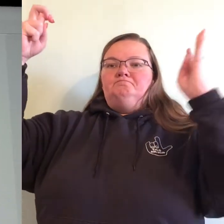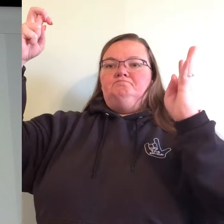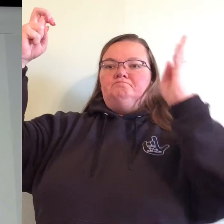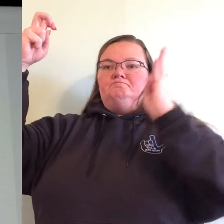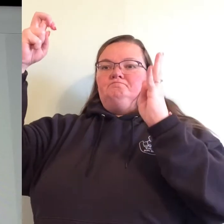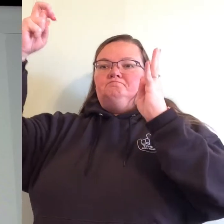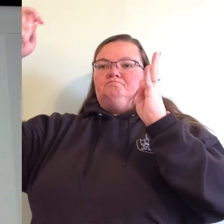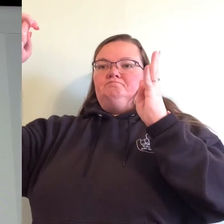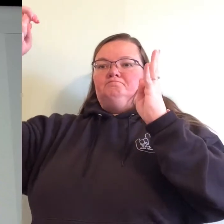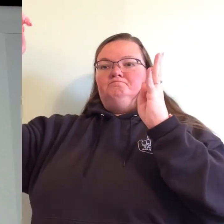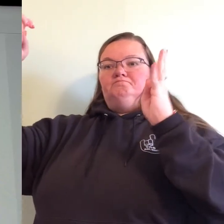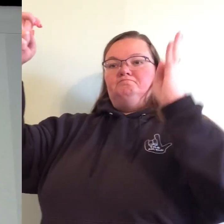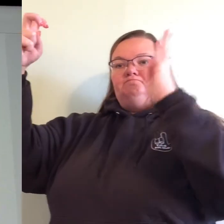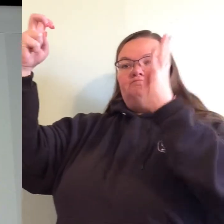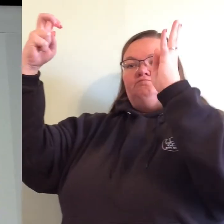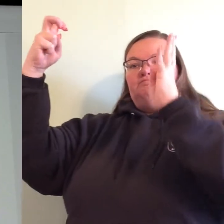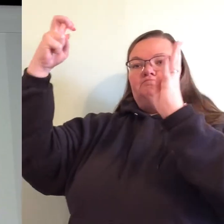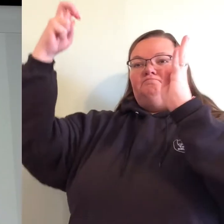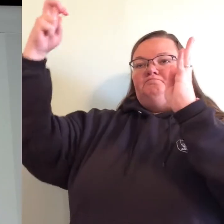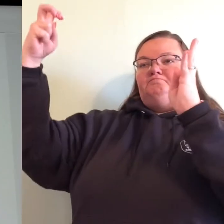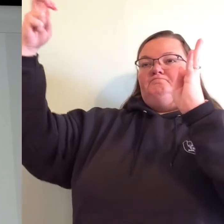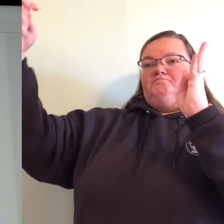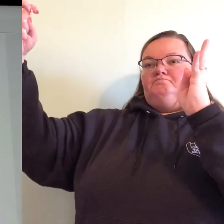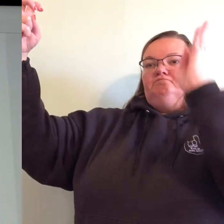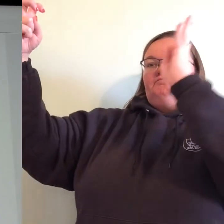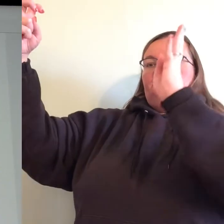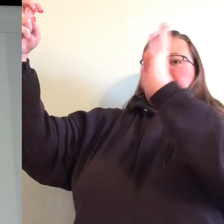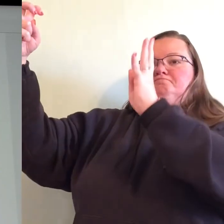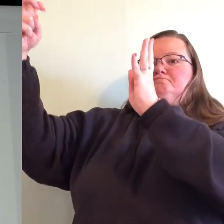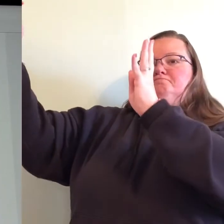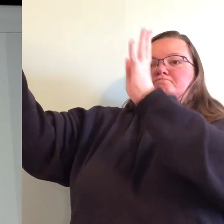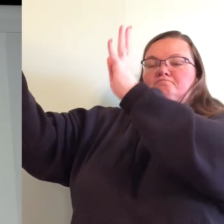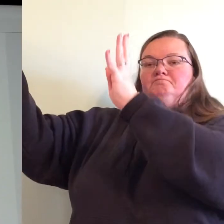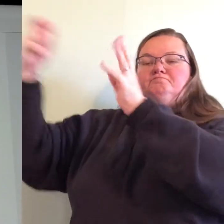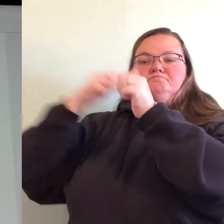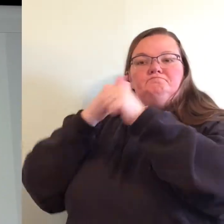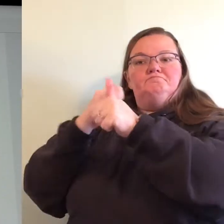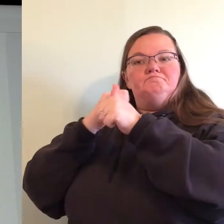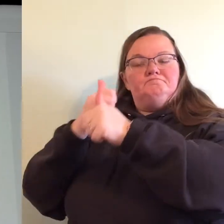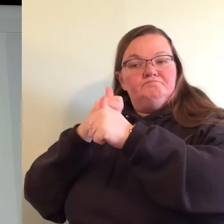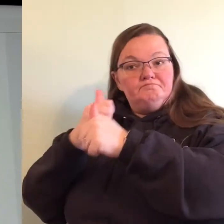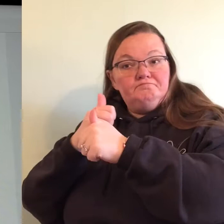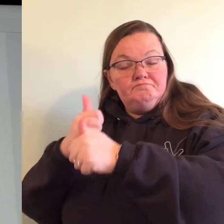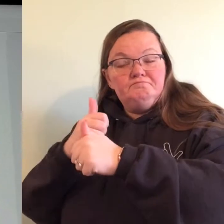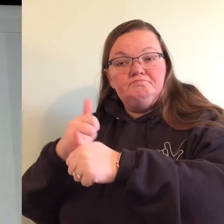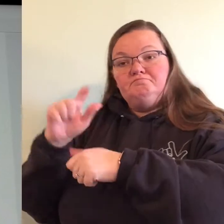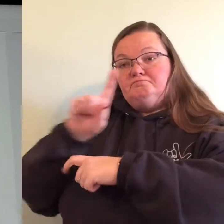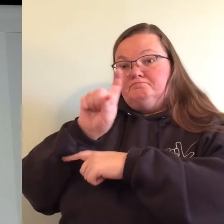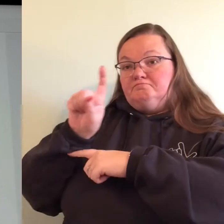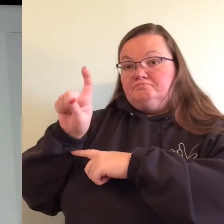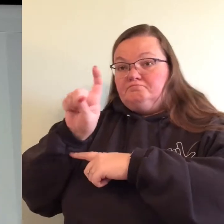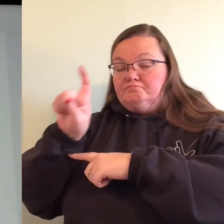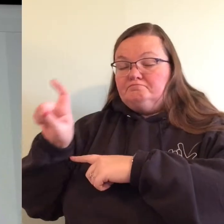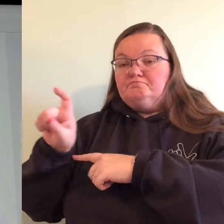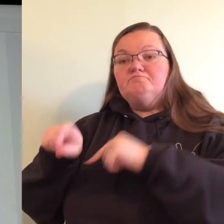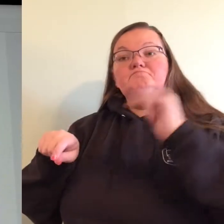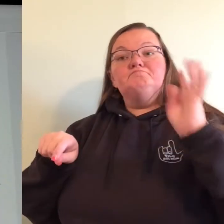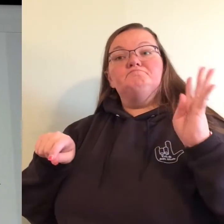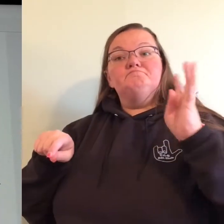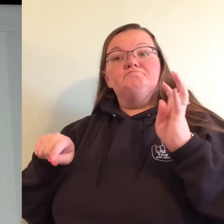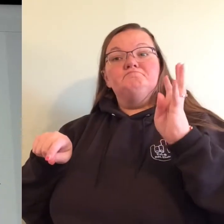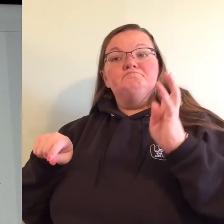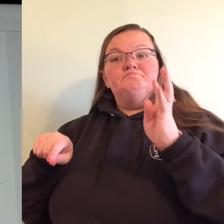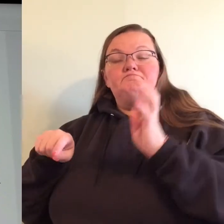ahead of them, but always so near that they could easily follow it. In this way, it led them on slightly downhill. Wherever the